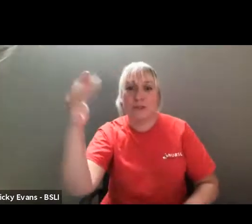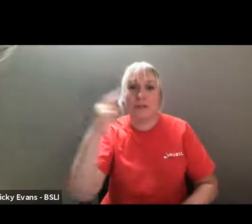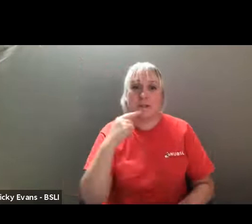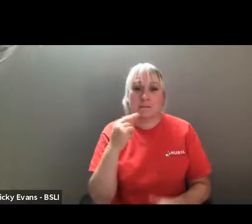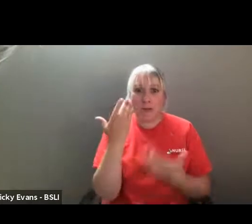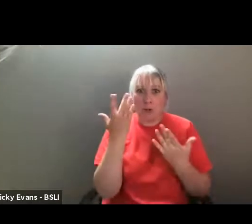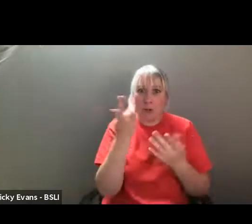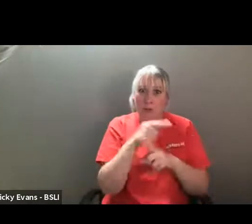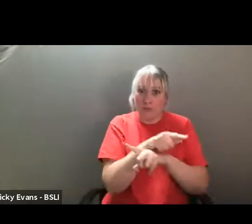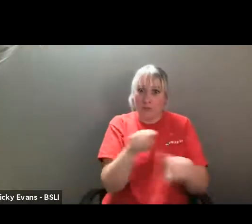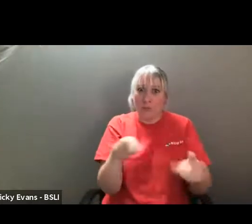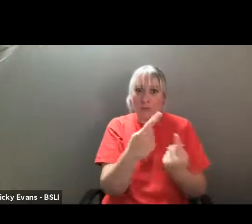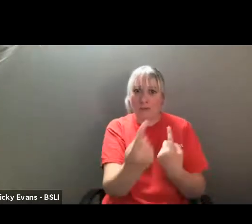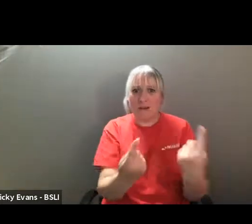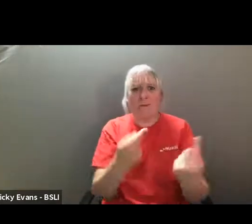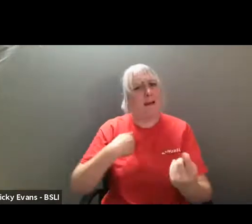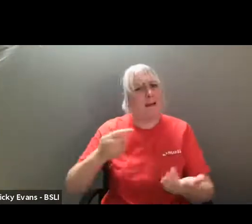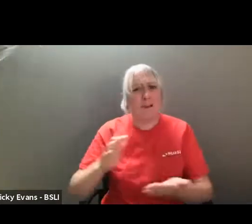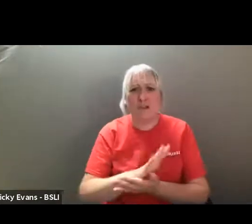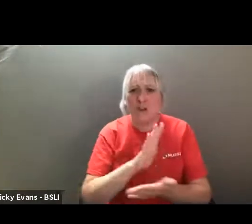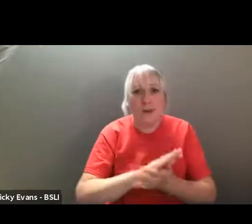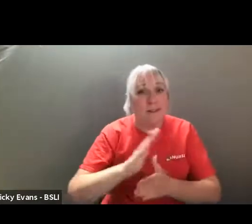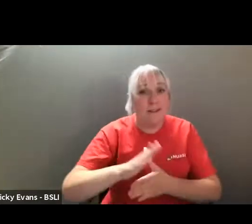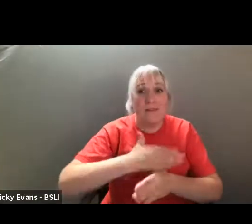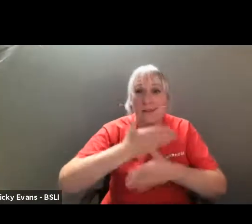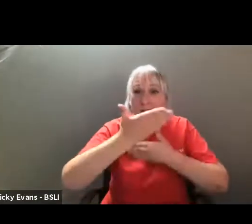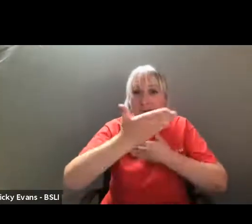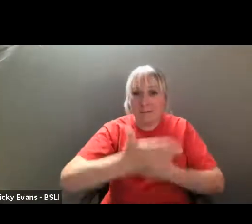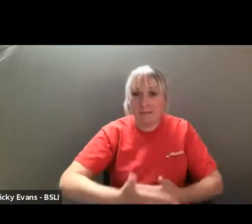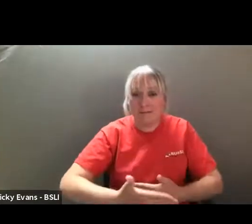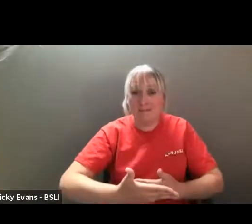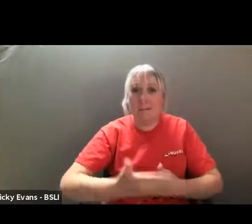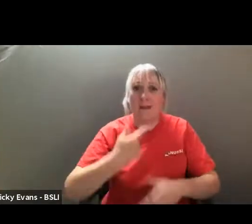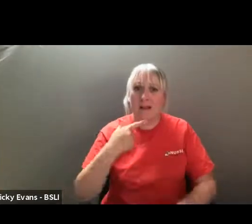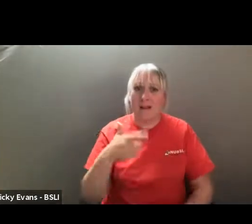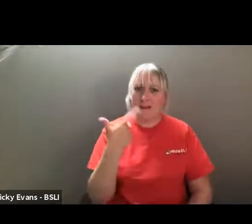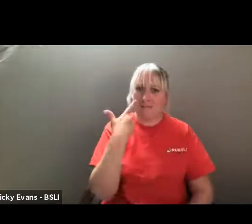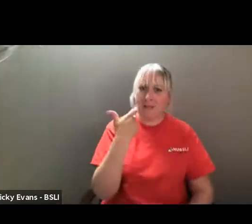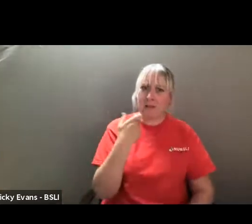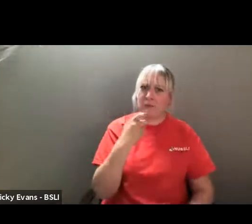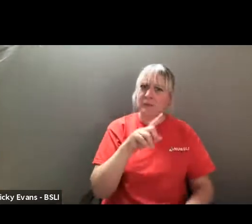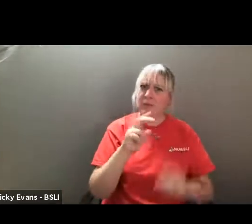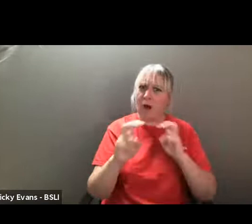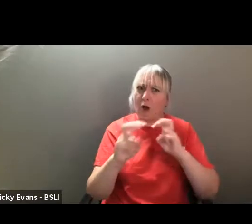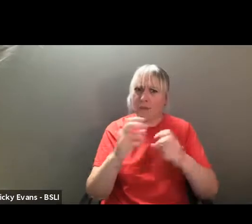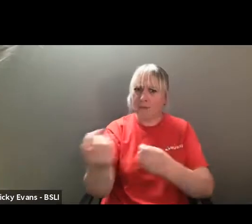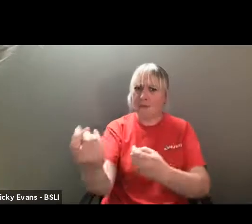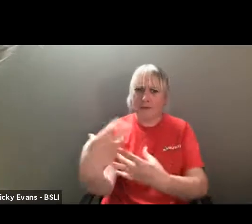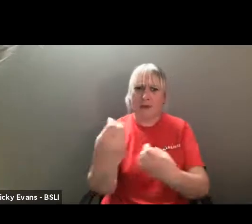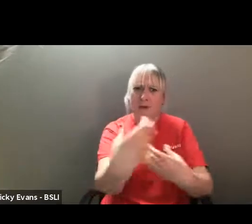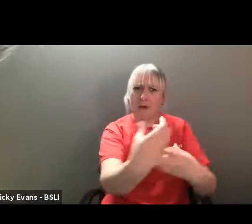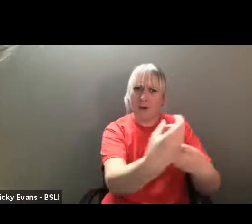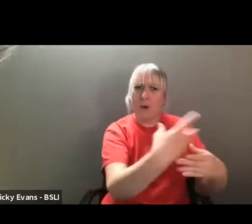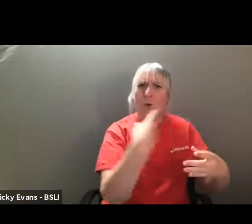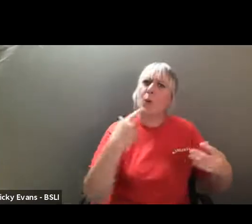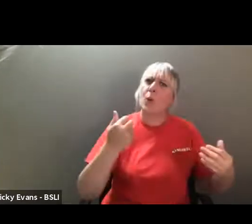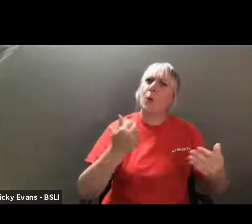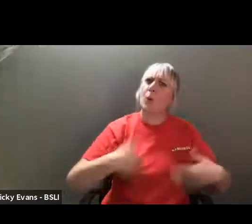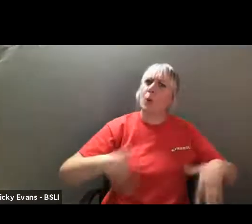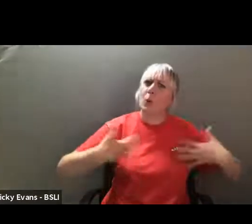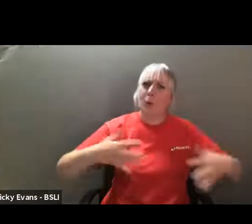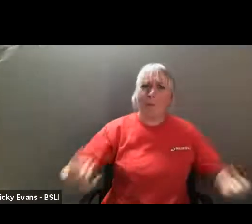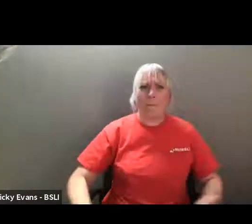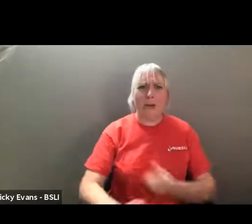half, and I've found everybody's arguments actually really powerful. So I'm still very much open on what I think about